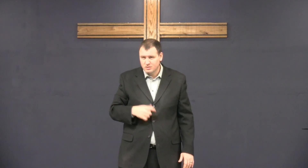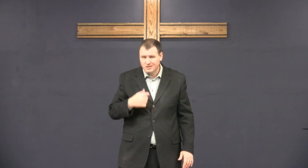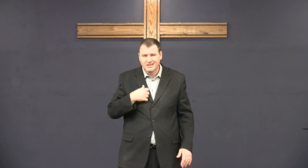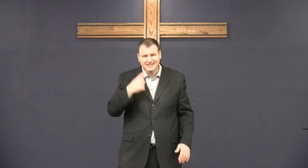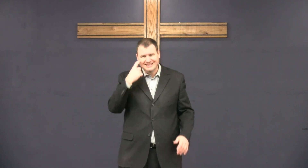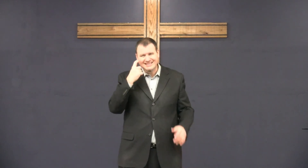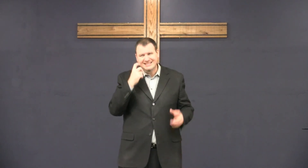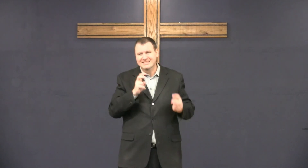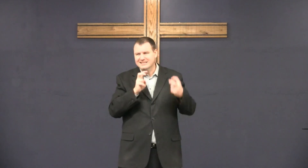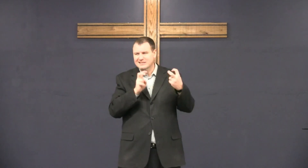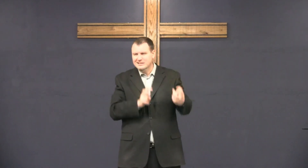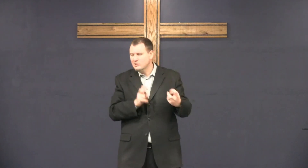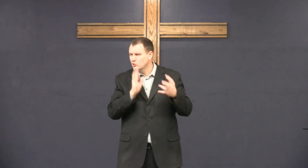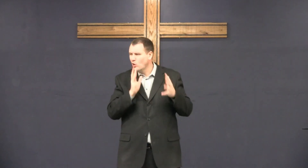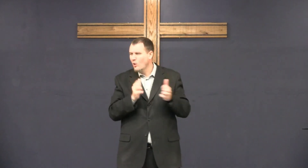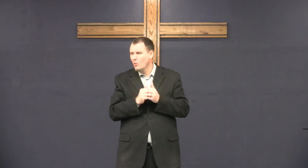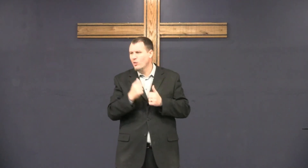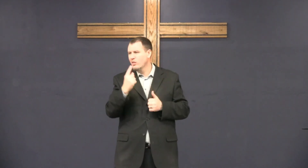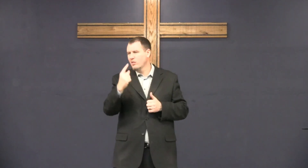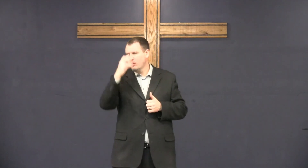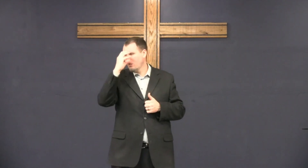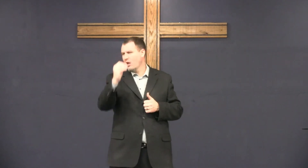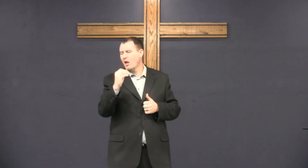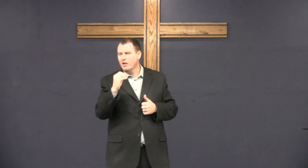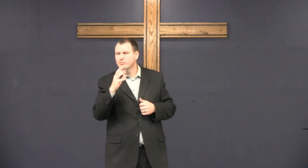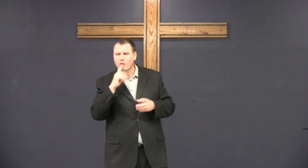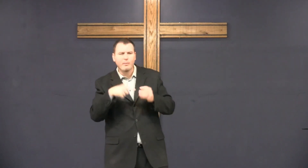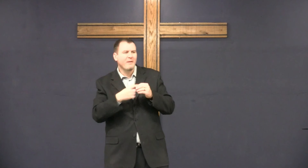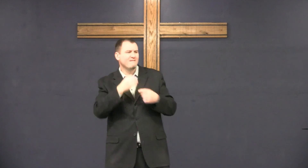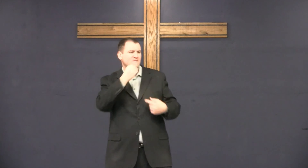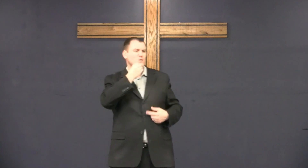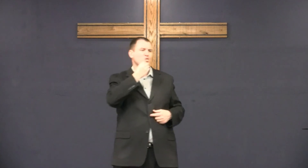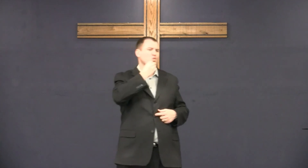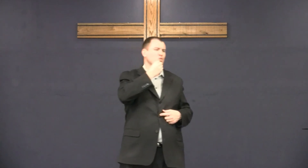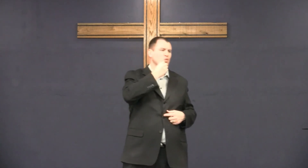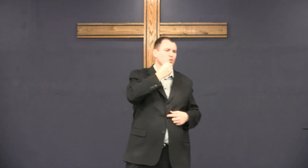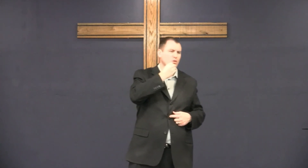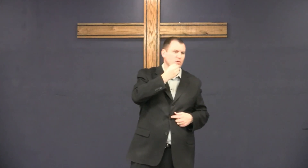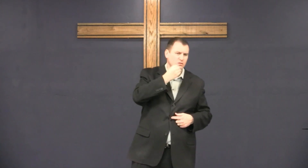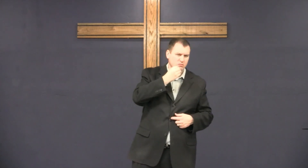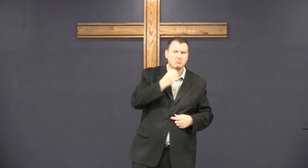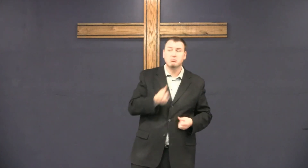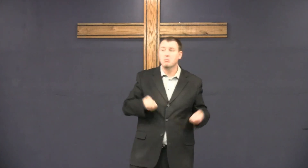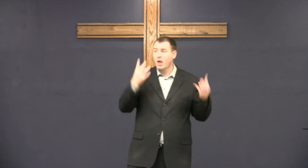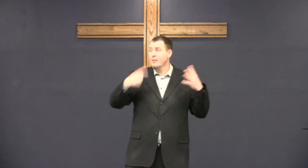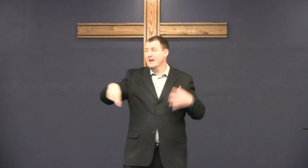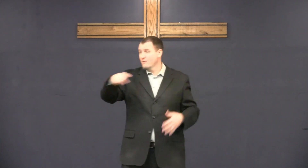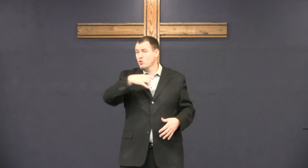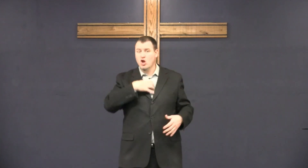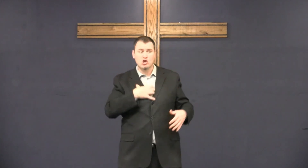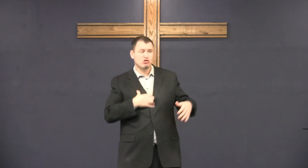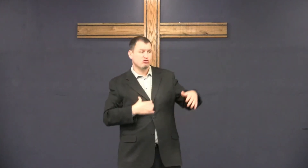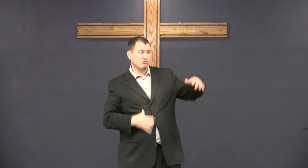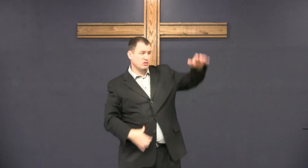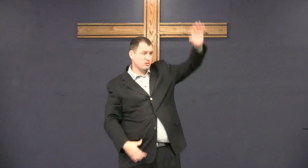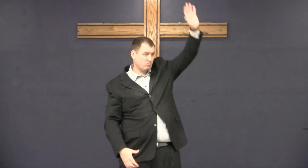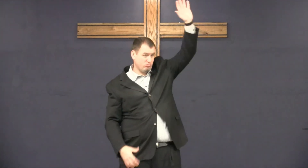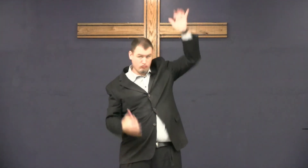a priority? I was just sitting and talking to a guy about food. How many of you are